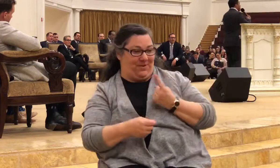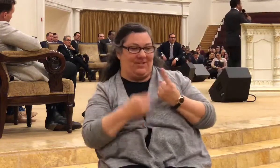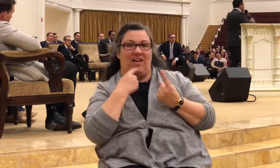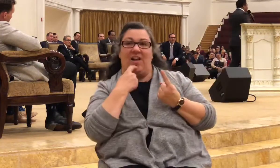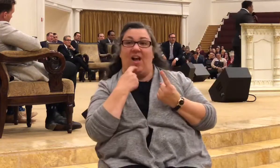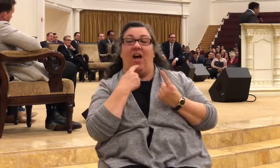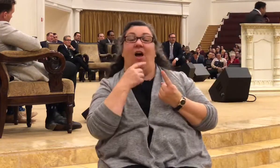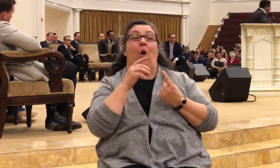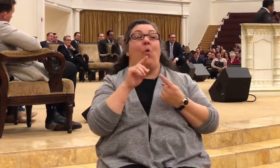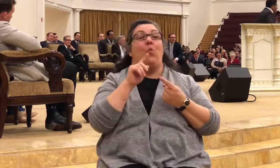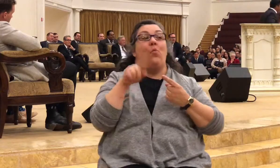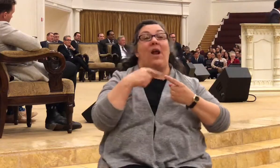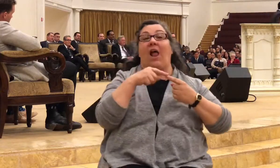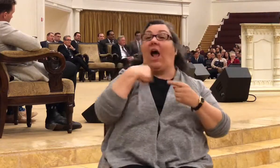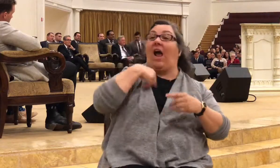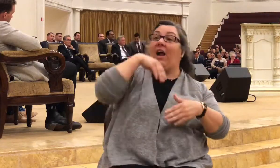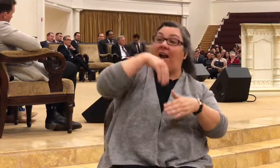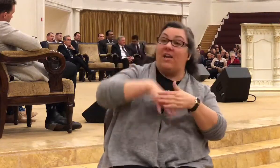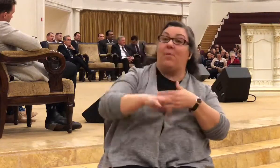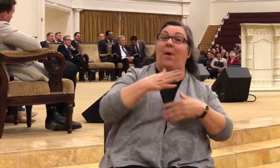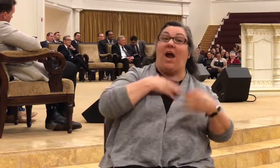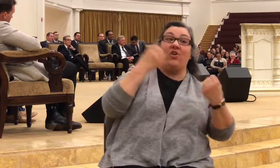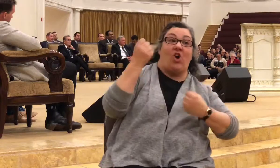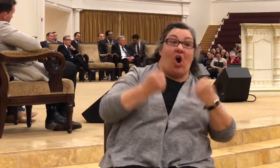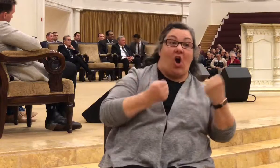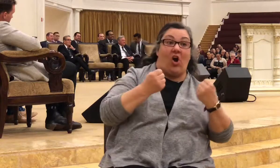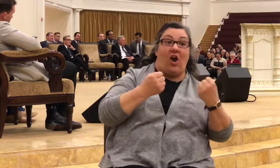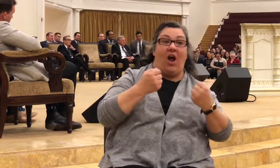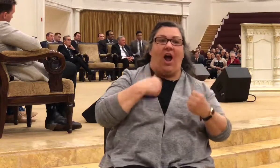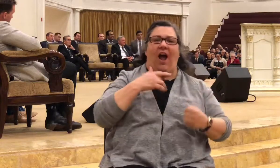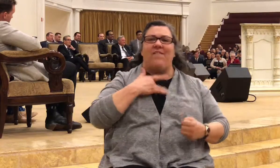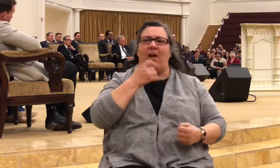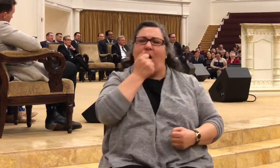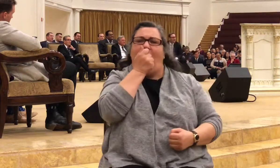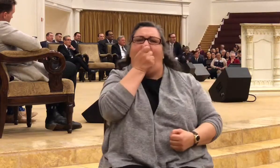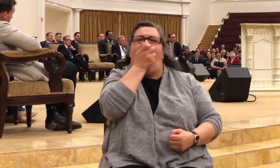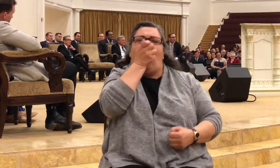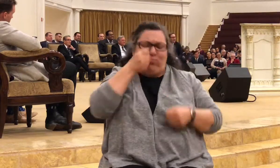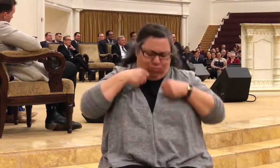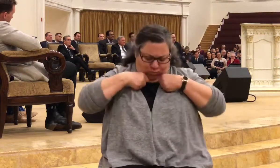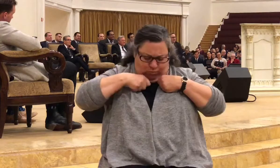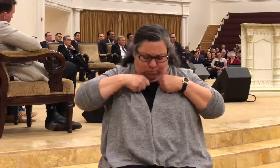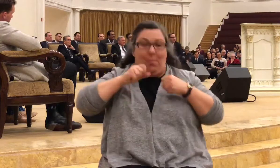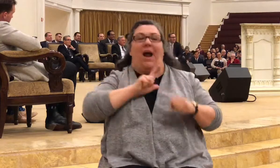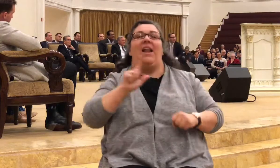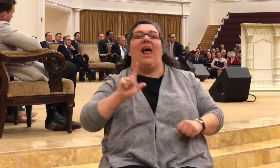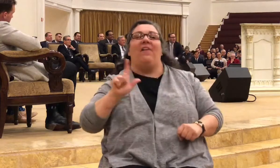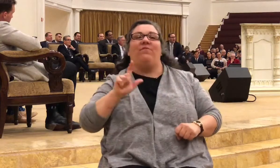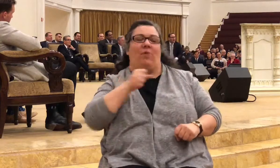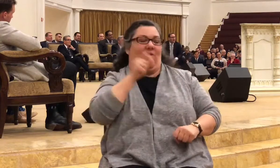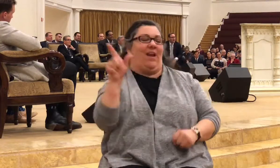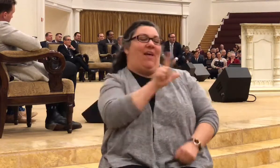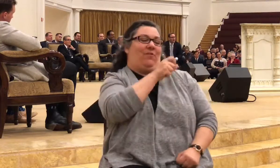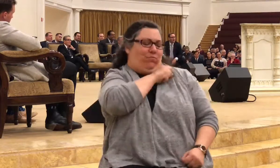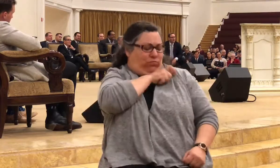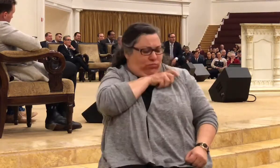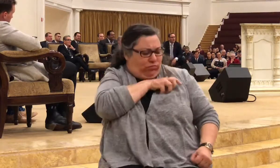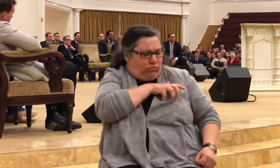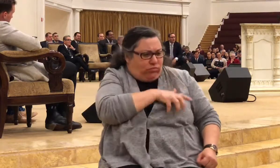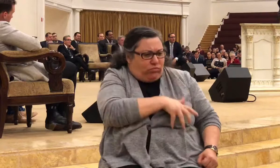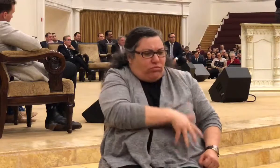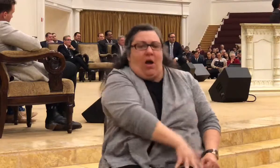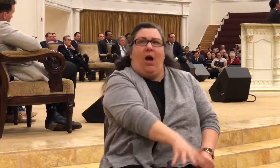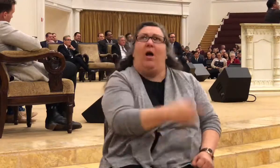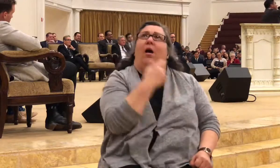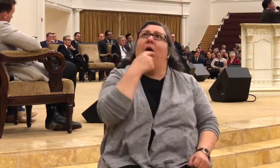that service. And as I got into my car, she said, I felt the heat go down the left side of my body, the entire left side. She said, and all of a sudden I told God,